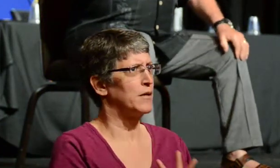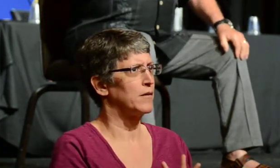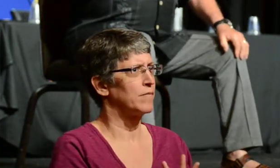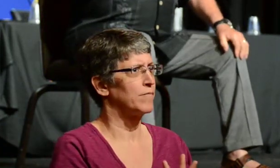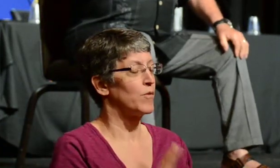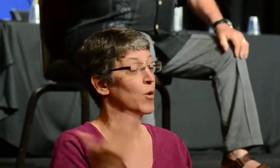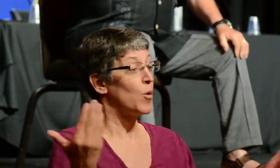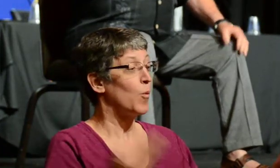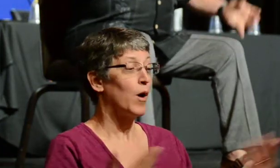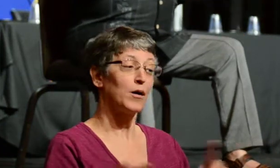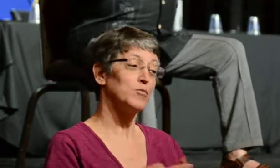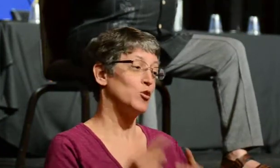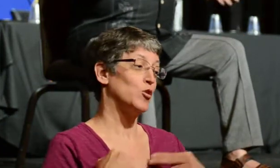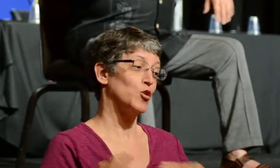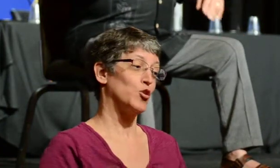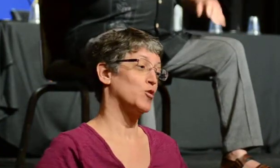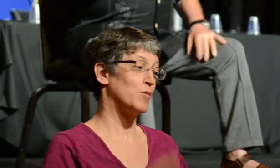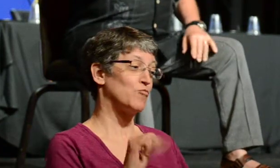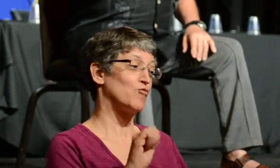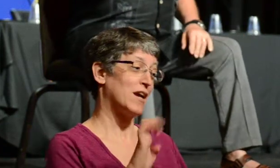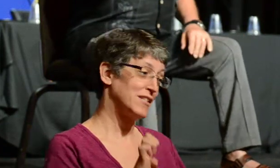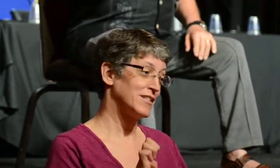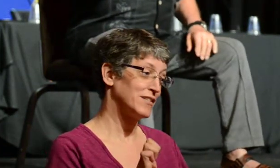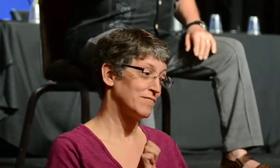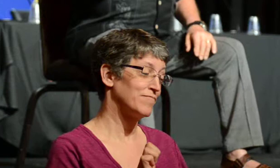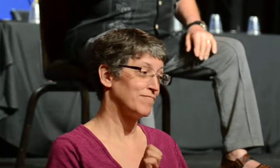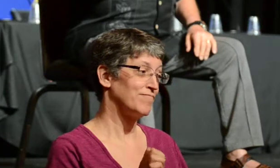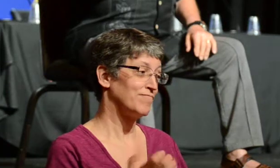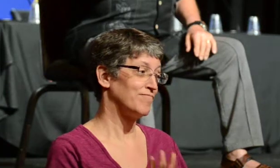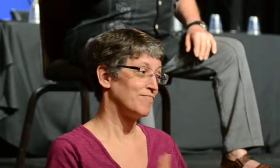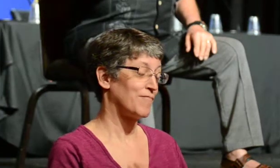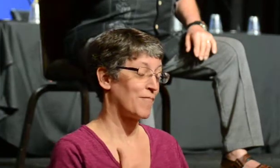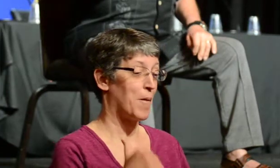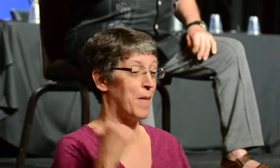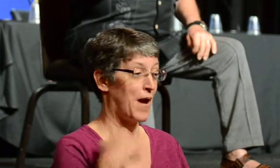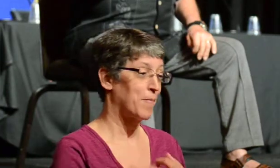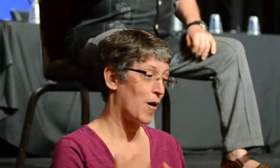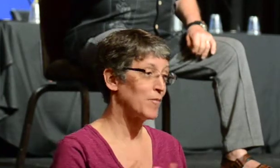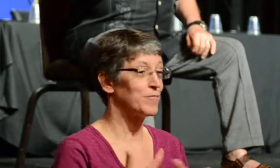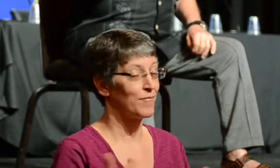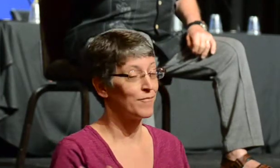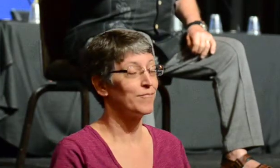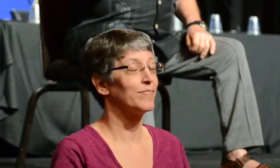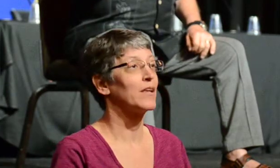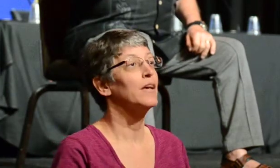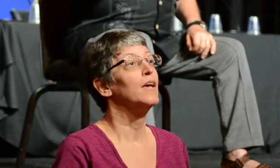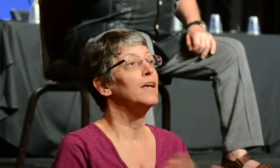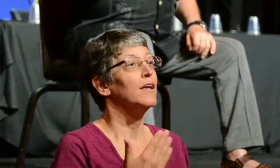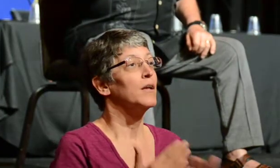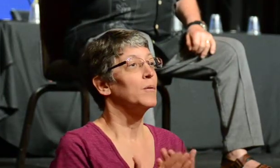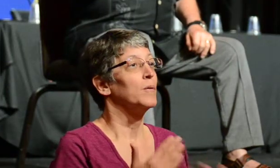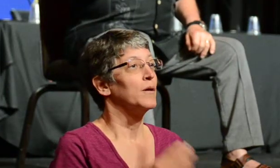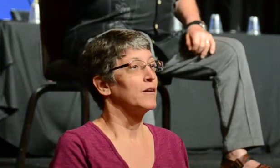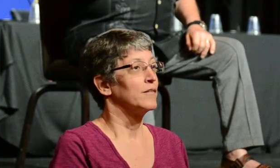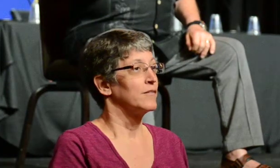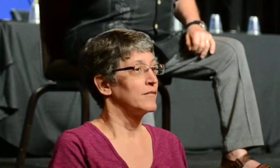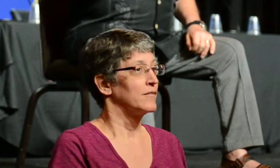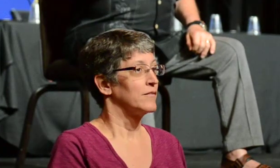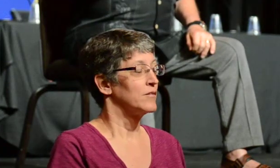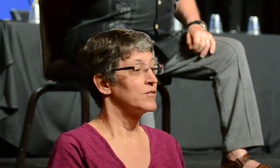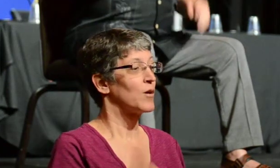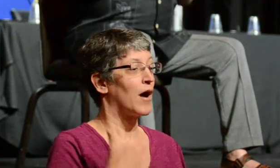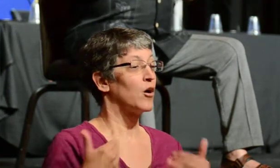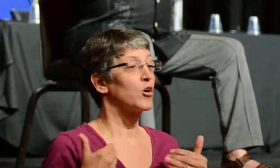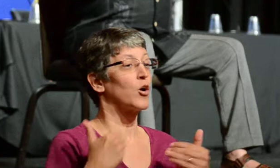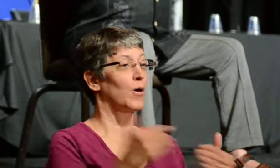said, welcome to the human race. The back is a sore point. Okay, why don't I open it up